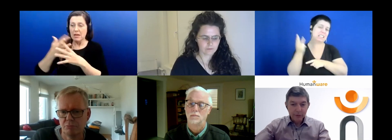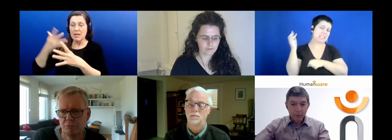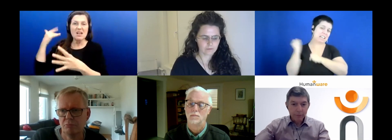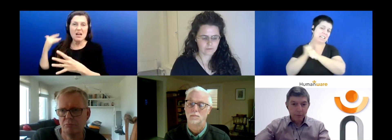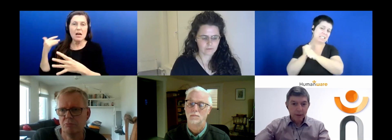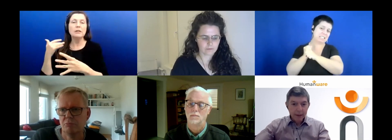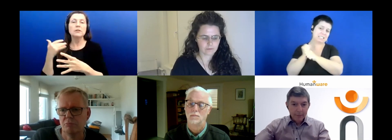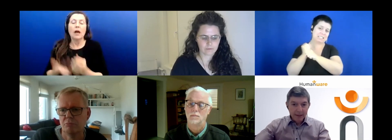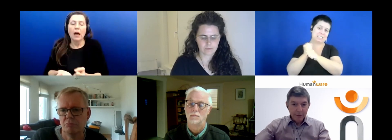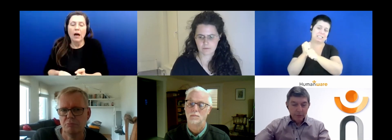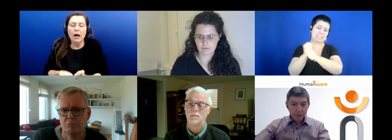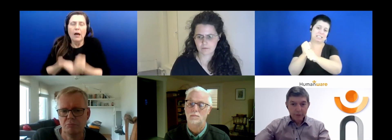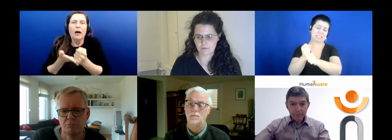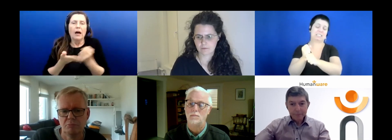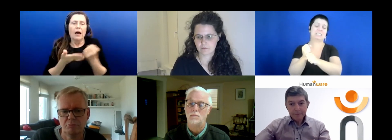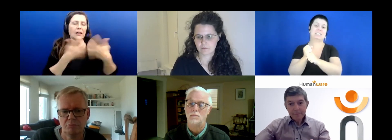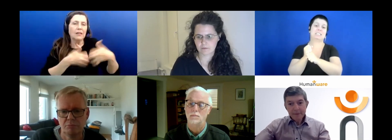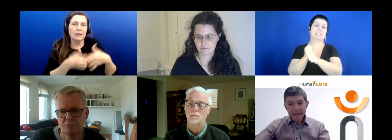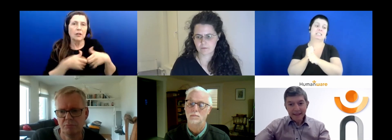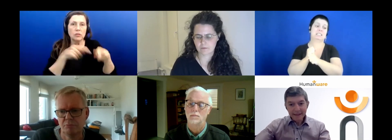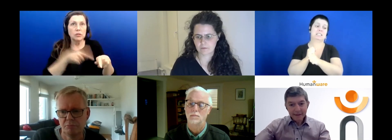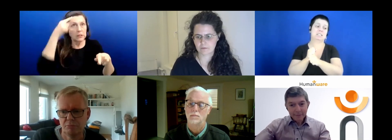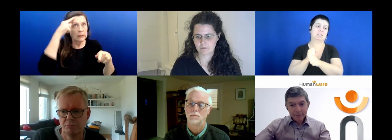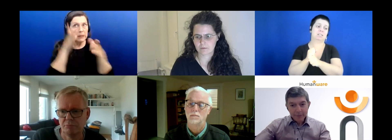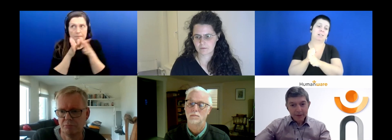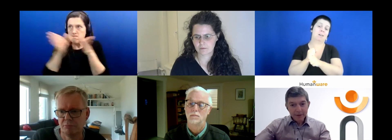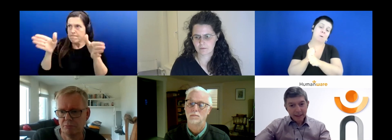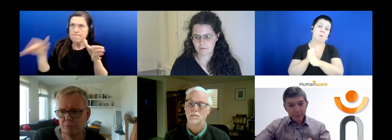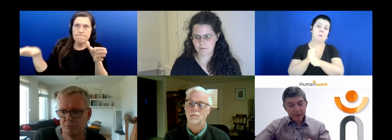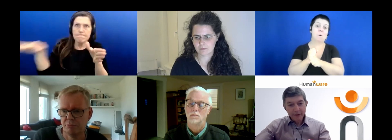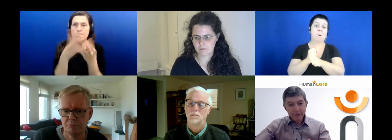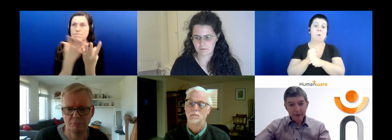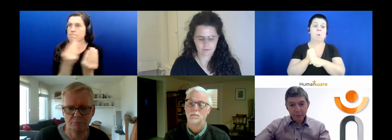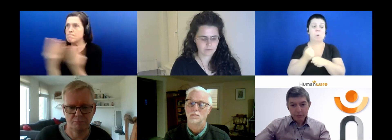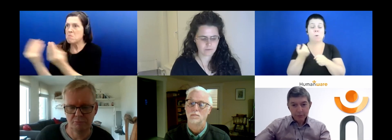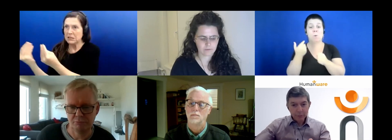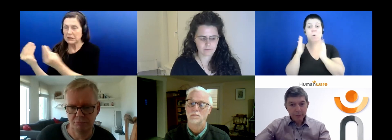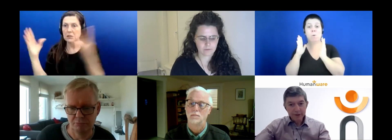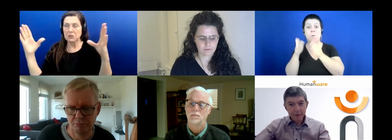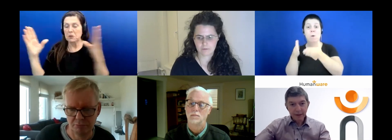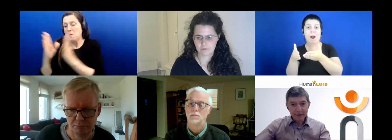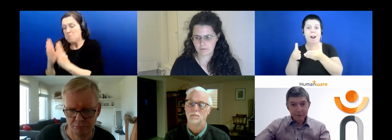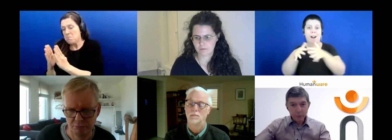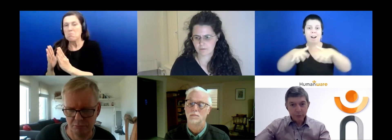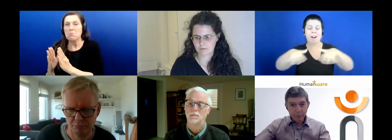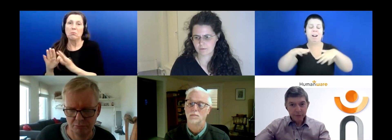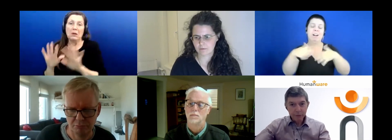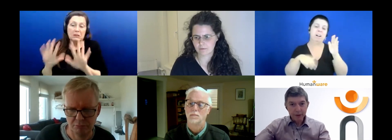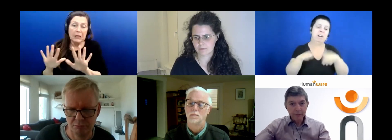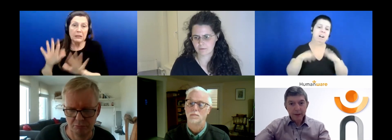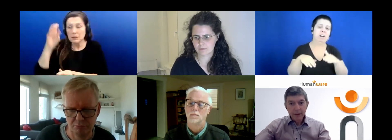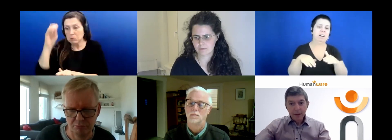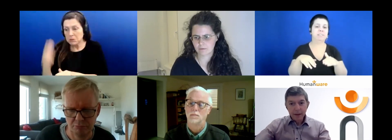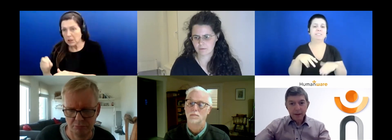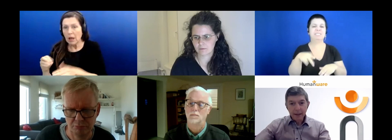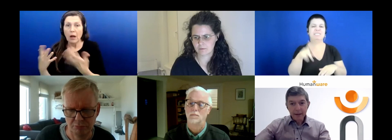very central for many users. And maybe 10% of it or 20% of it has moved to